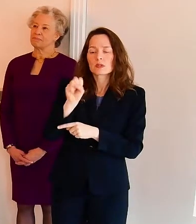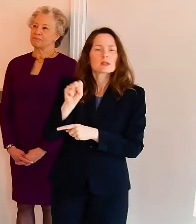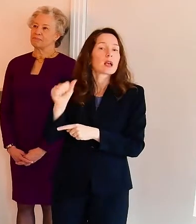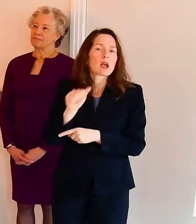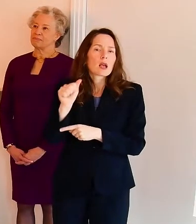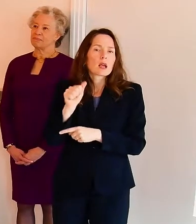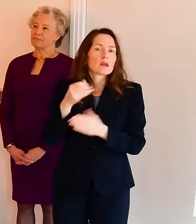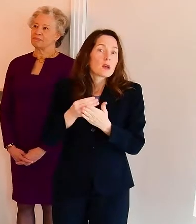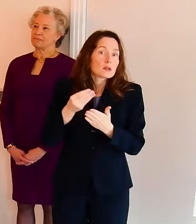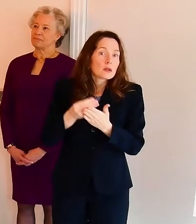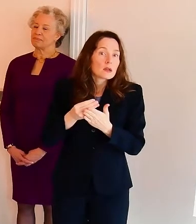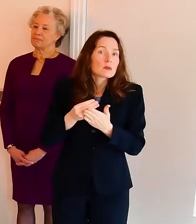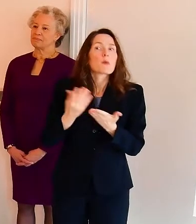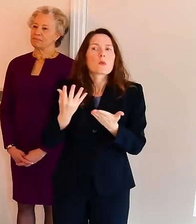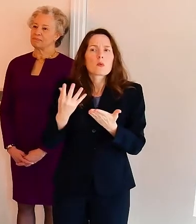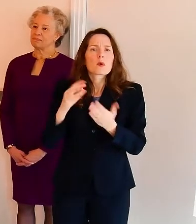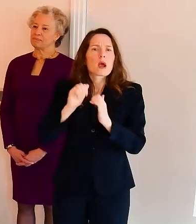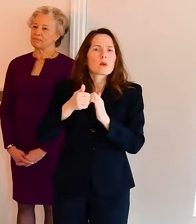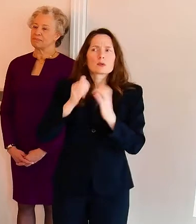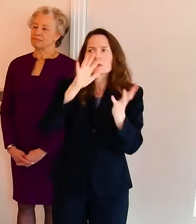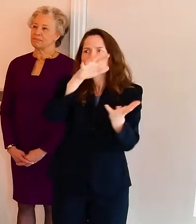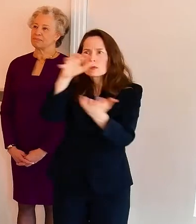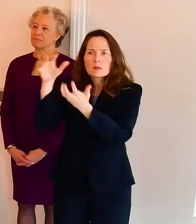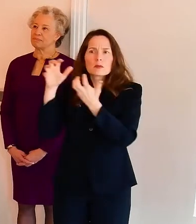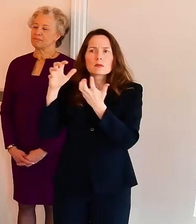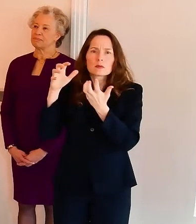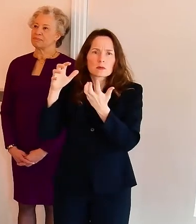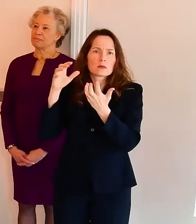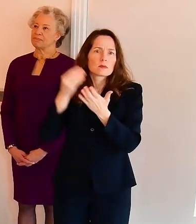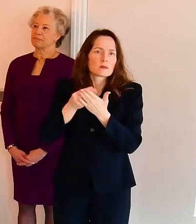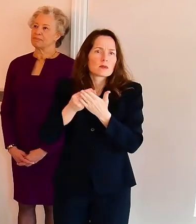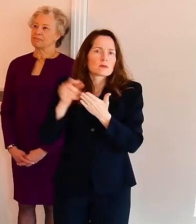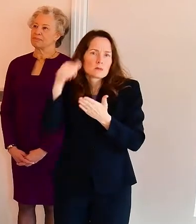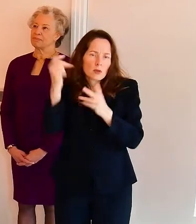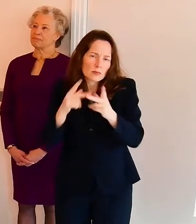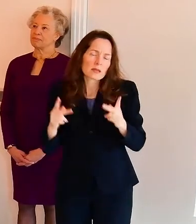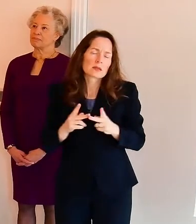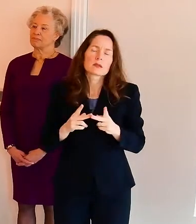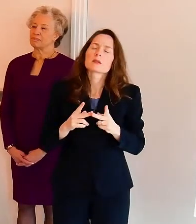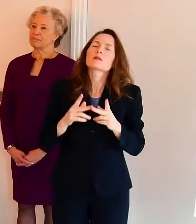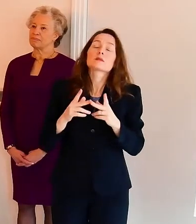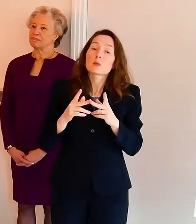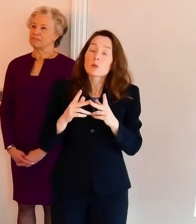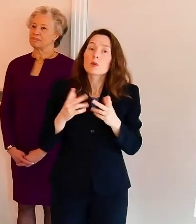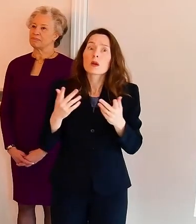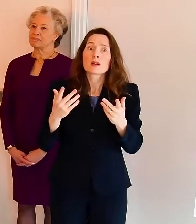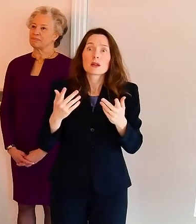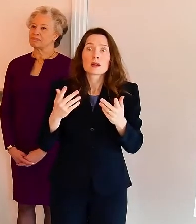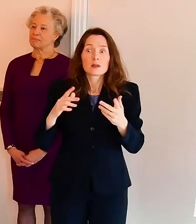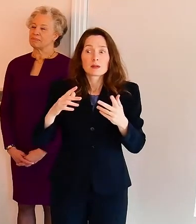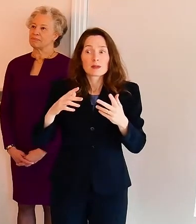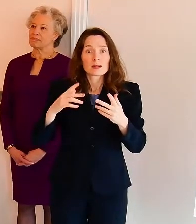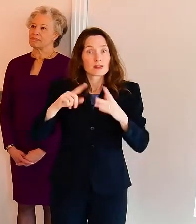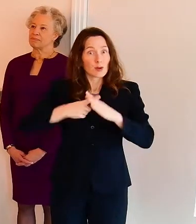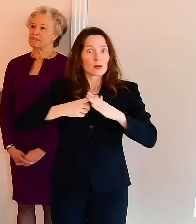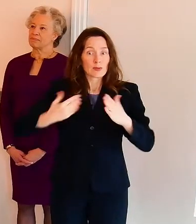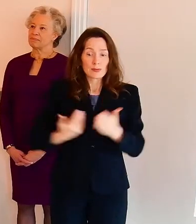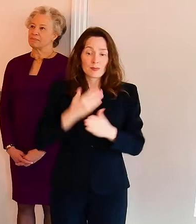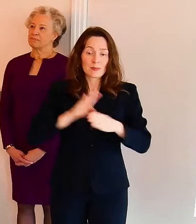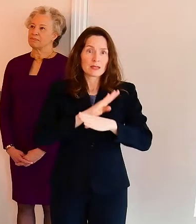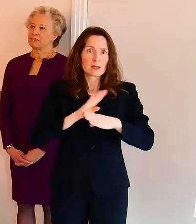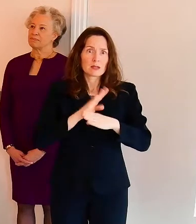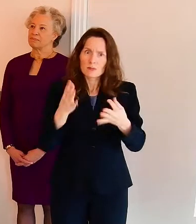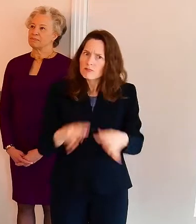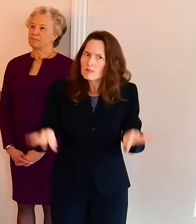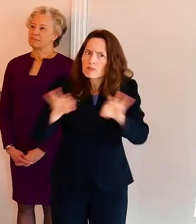Entrepreneurship is a critical building block of our economy, and we need to keep innovating, competing, and